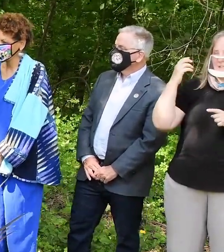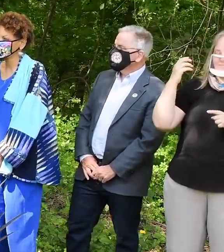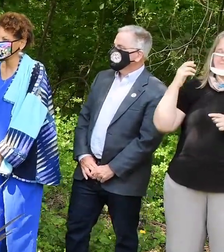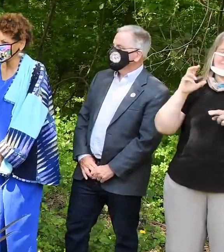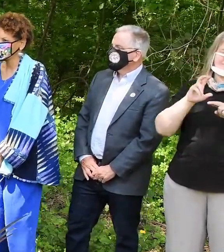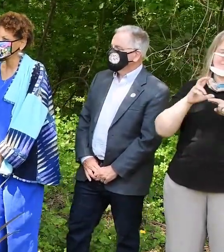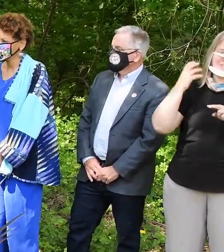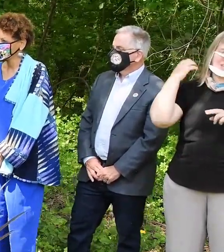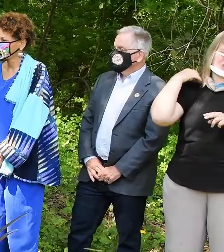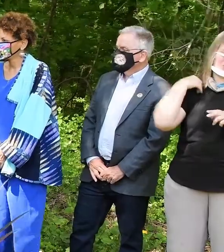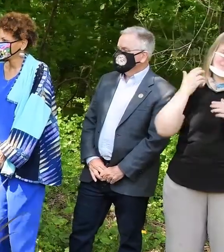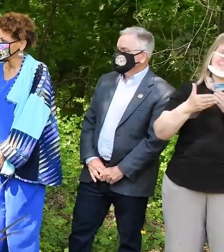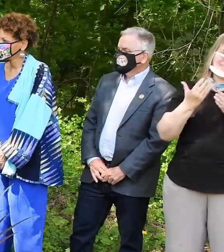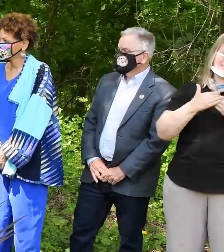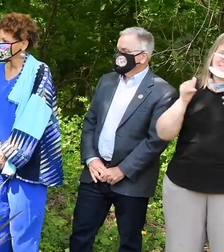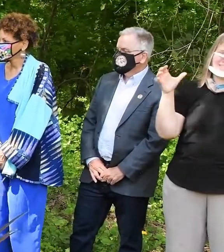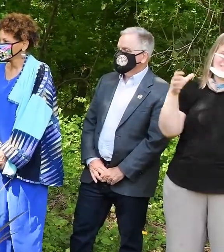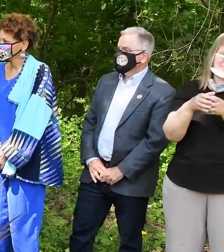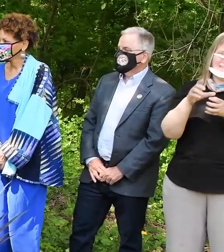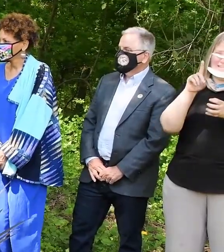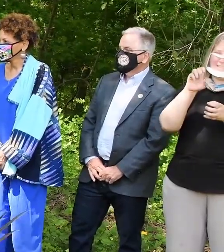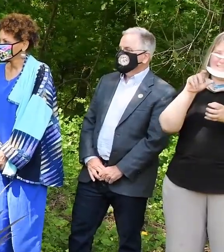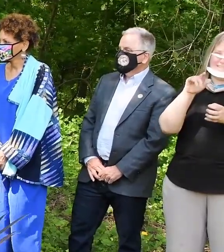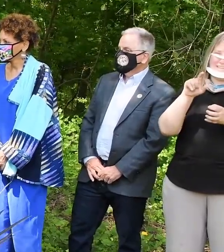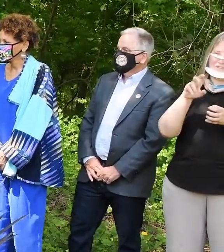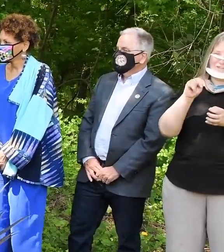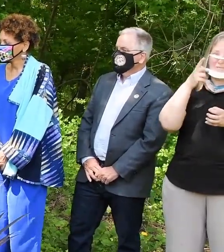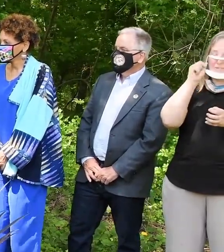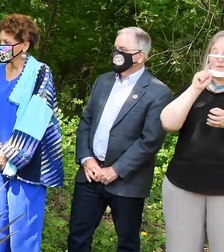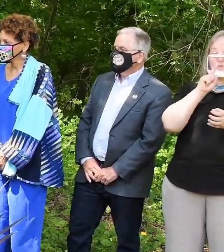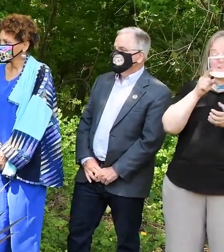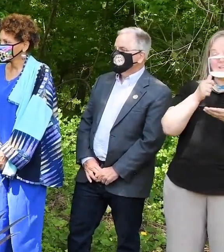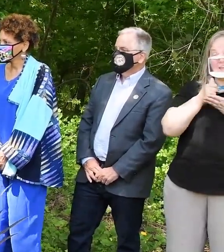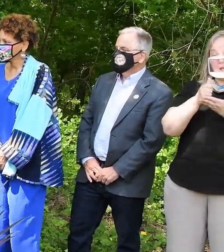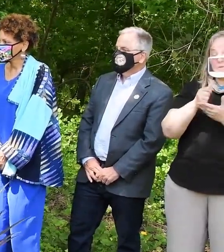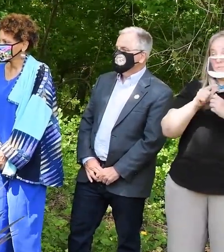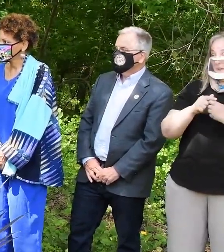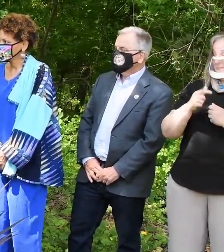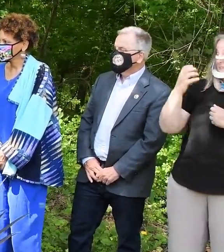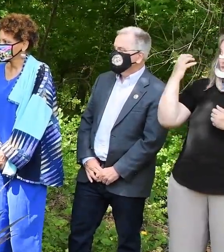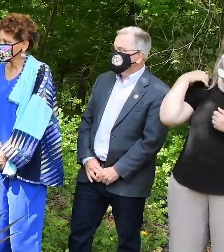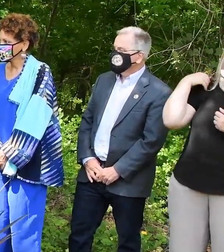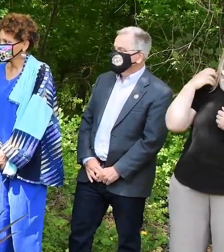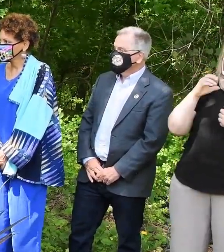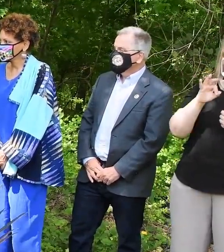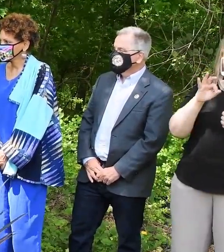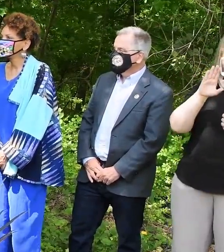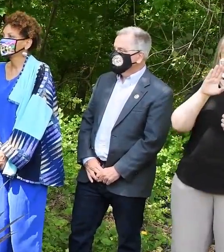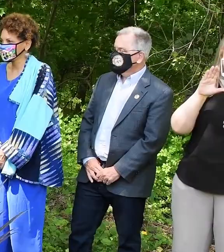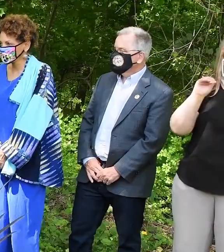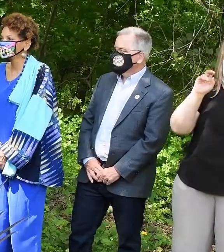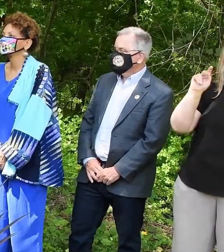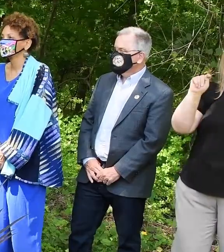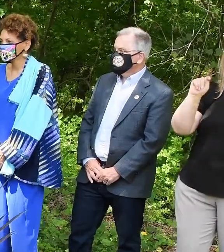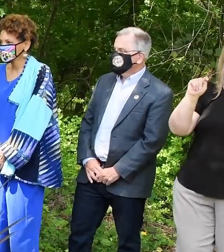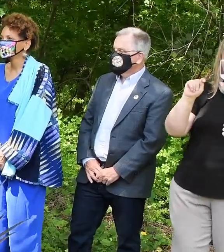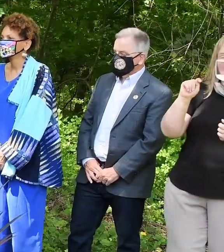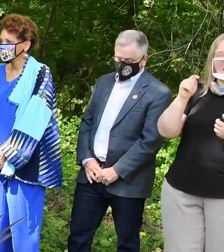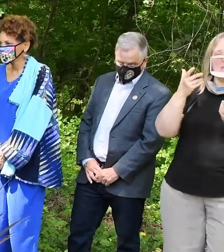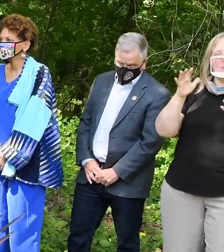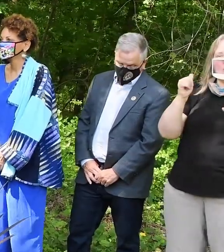delegation because it really helps when the chair of B&T is